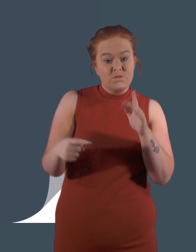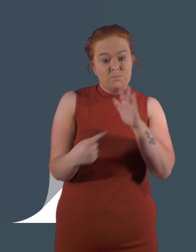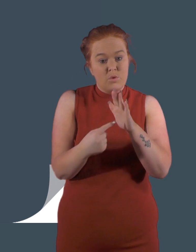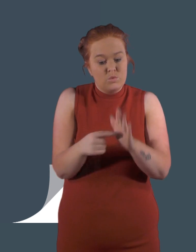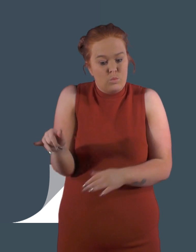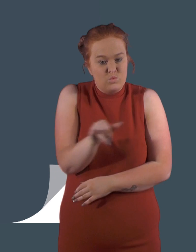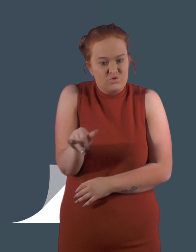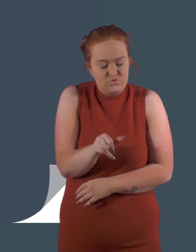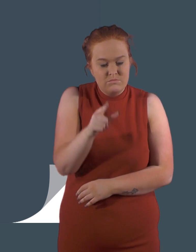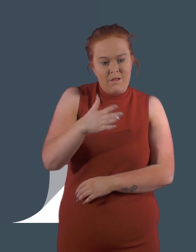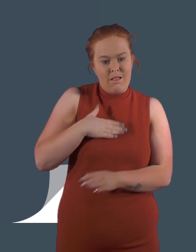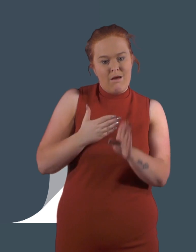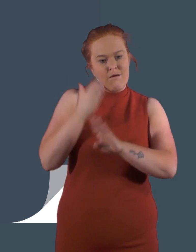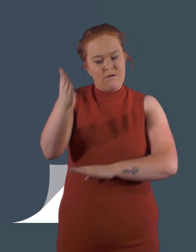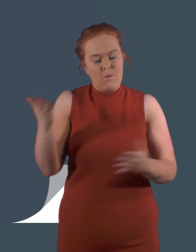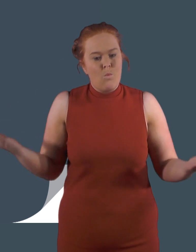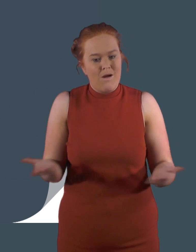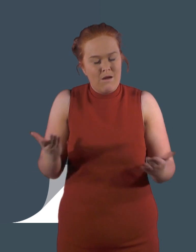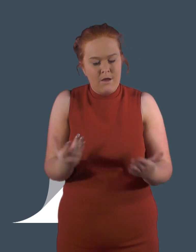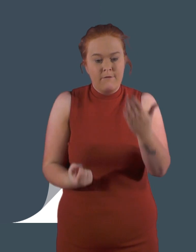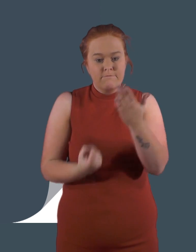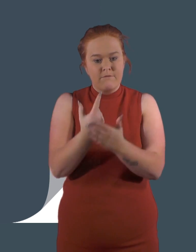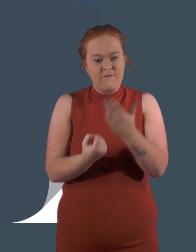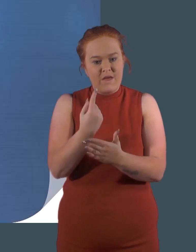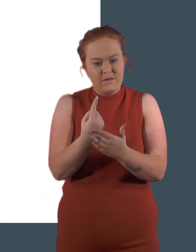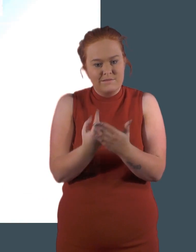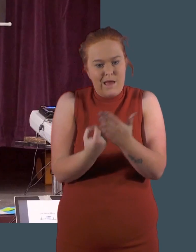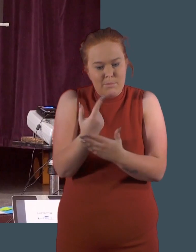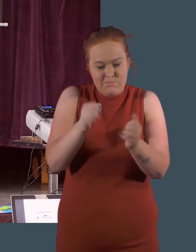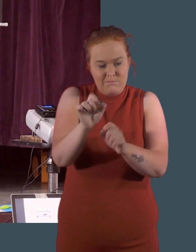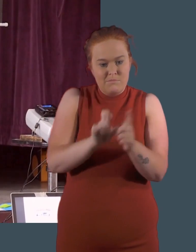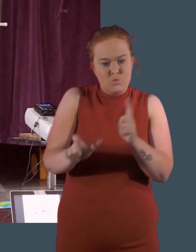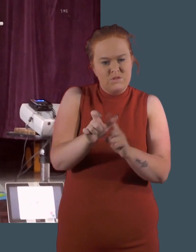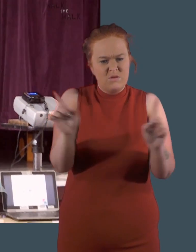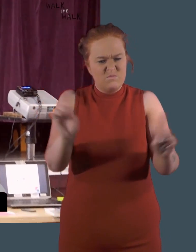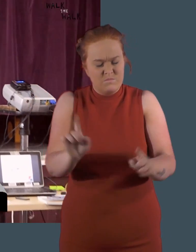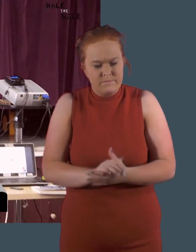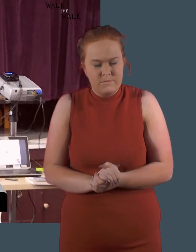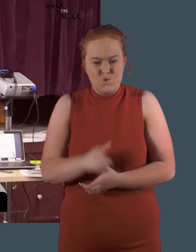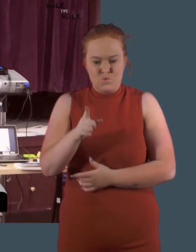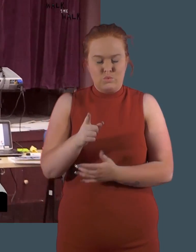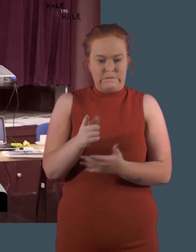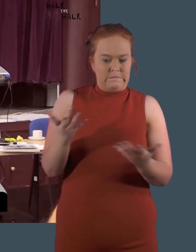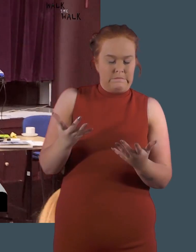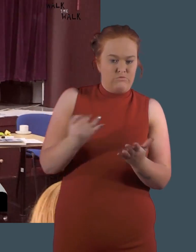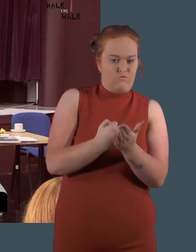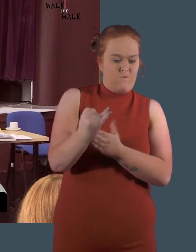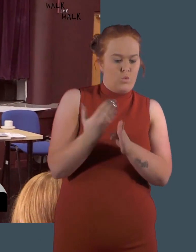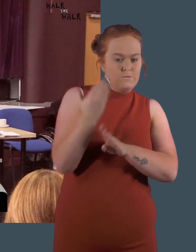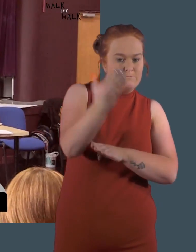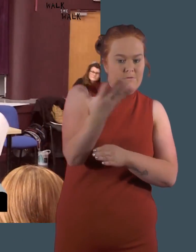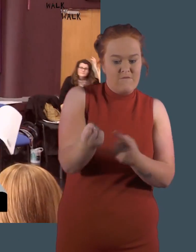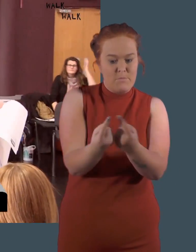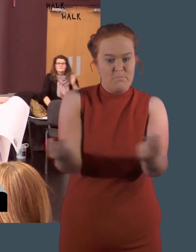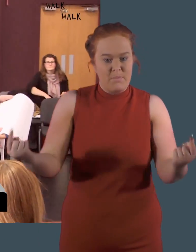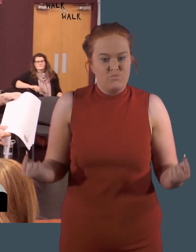point, you are here, and one of the hands-on activities related to this. I'm going to bring round what I